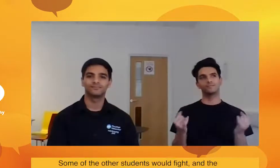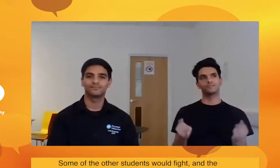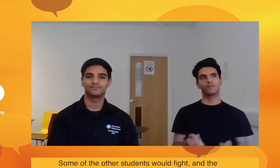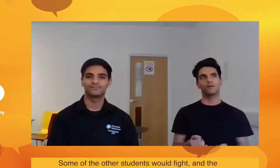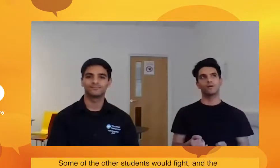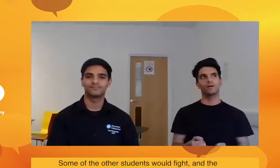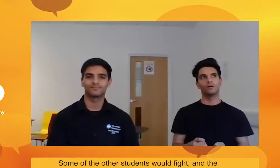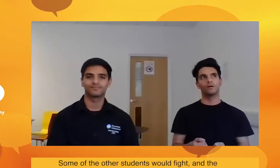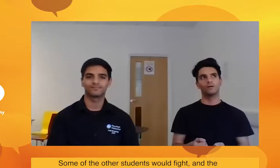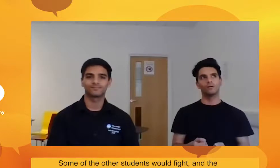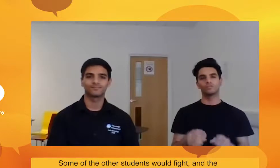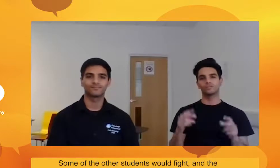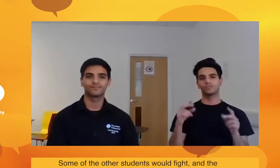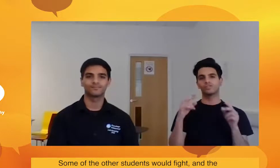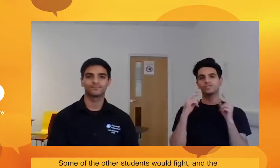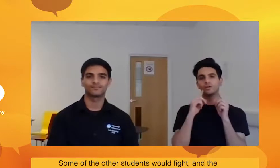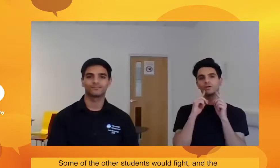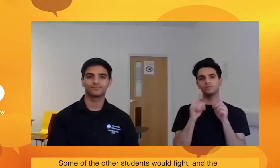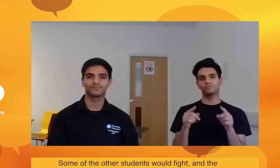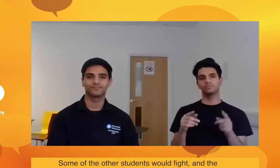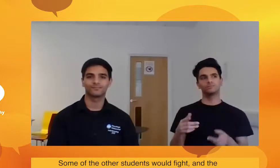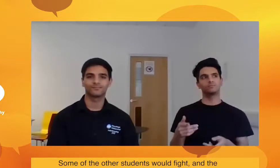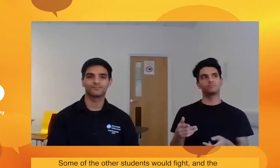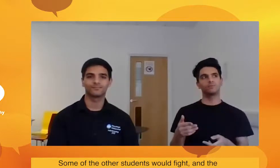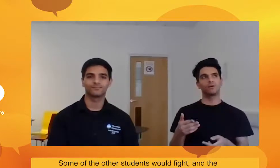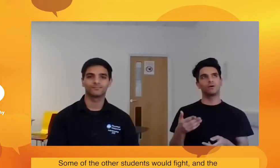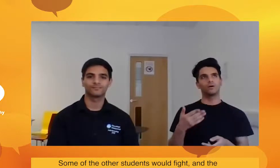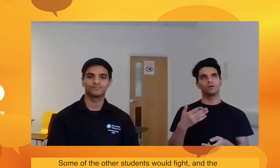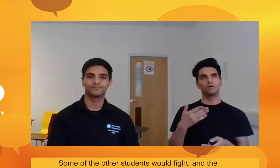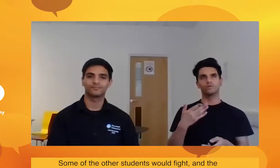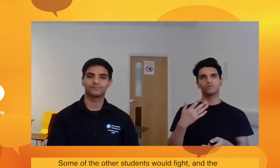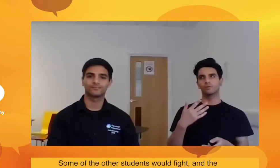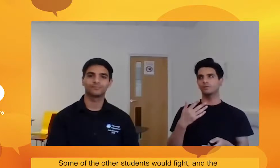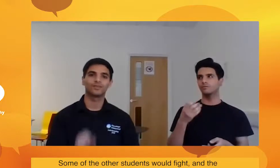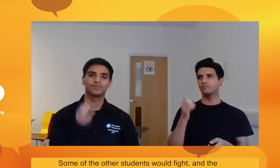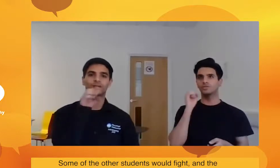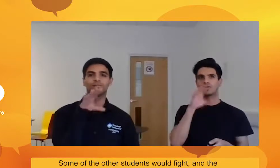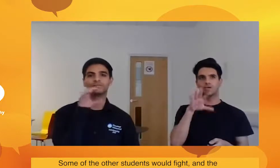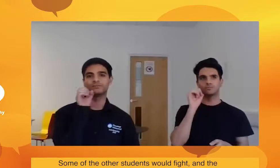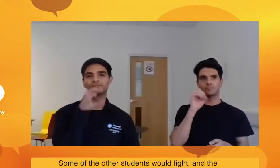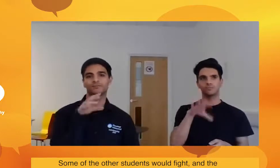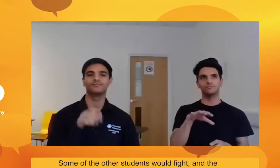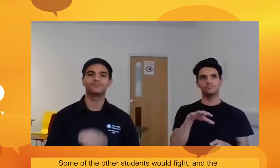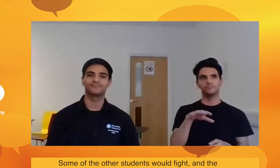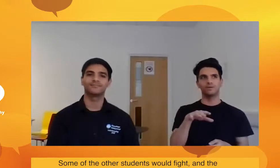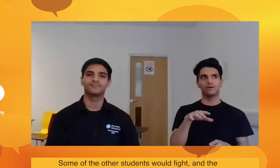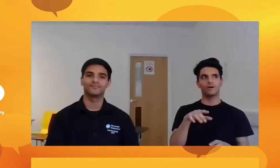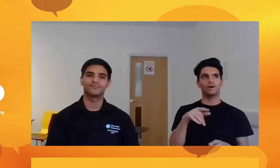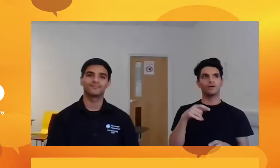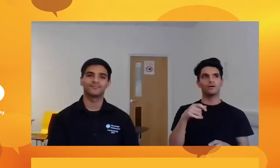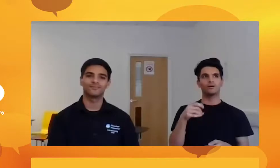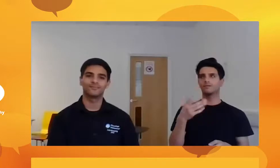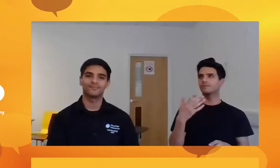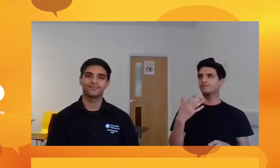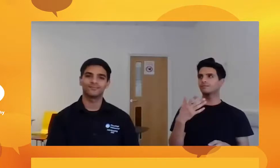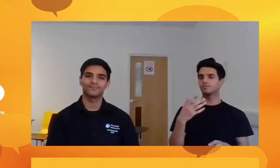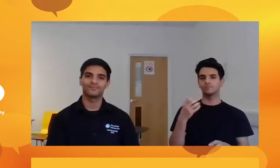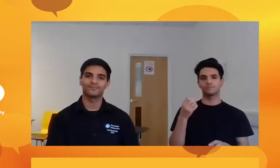Some of the other students would fight and the teacher would kind of shout a lot as well.